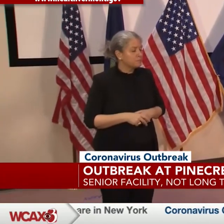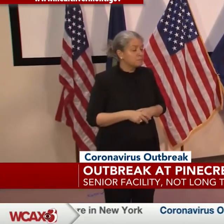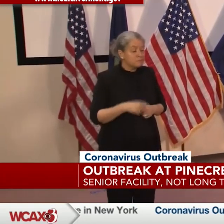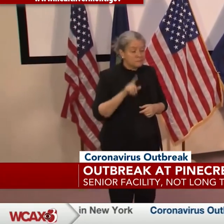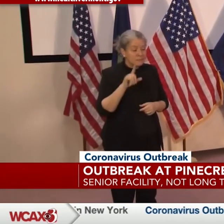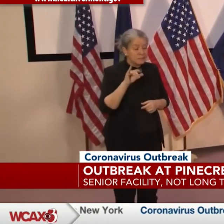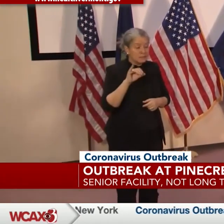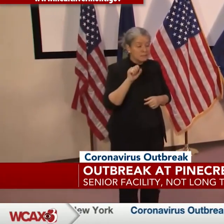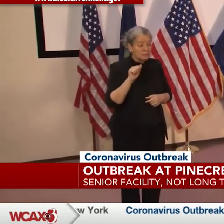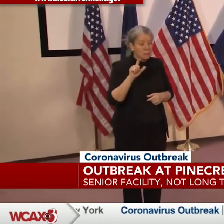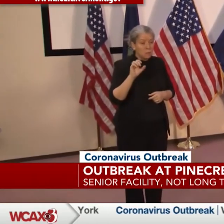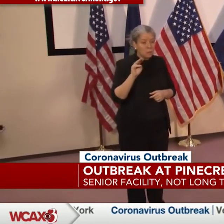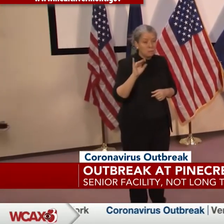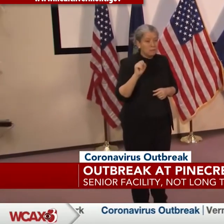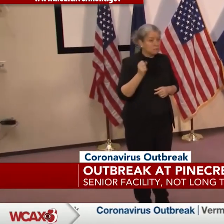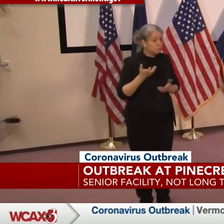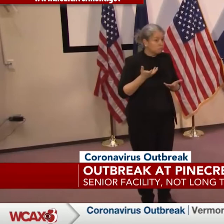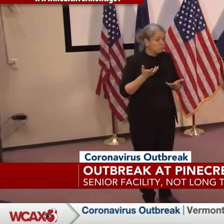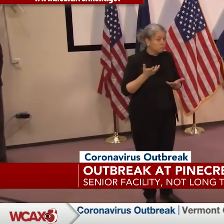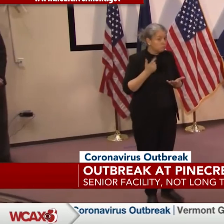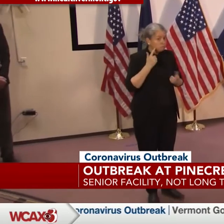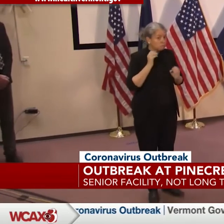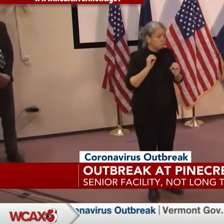Lisa Loomis?